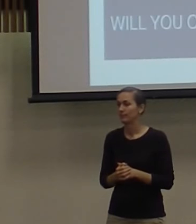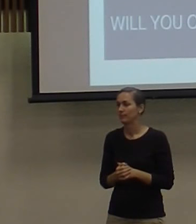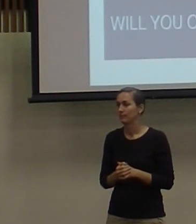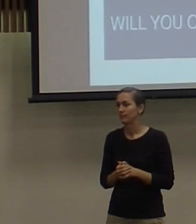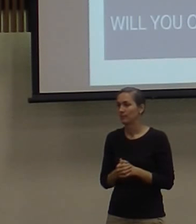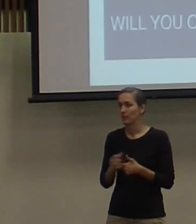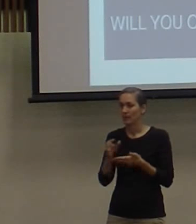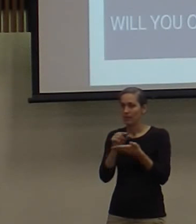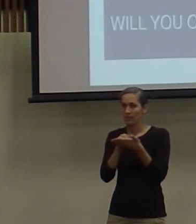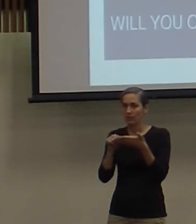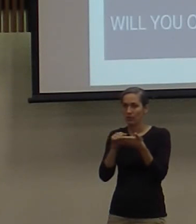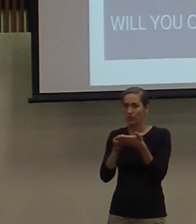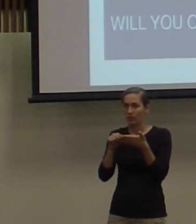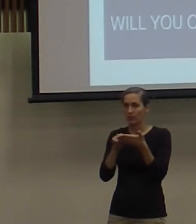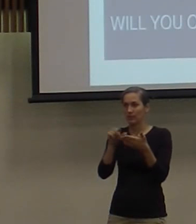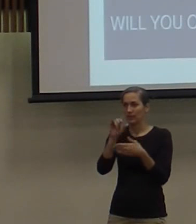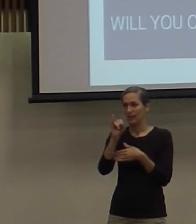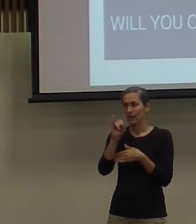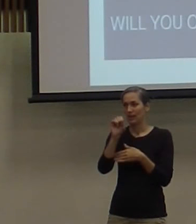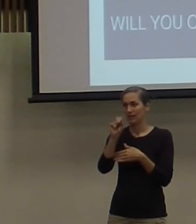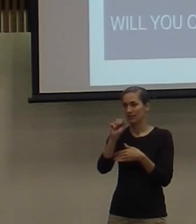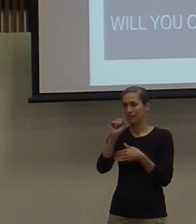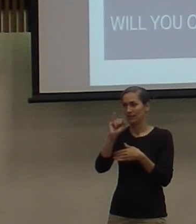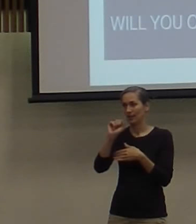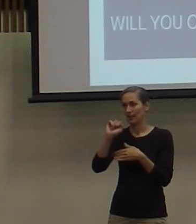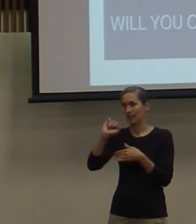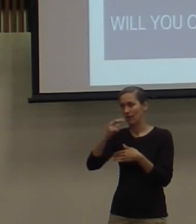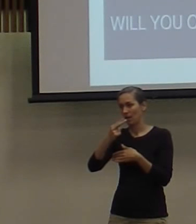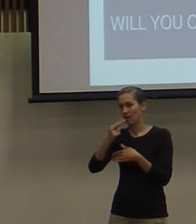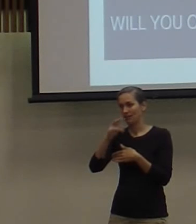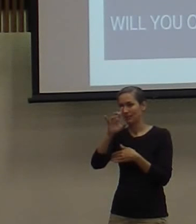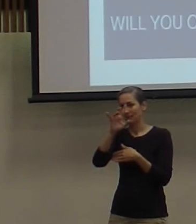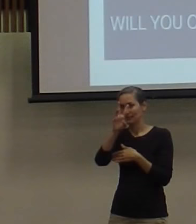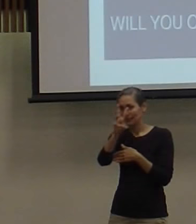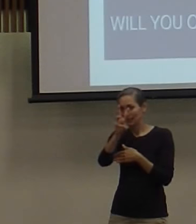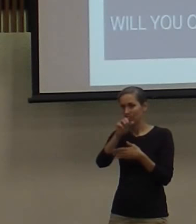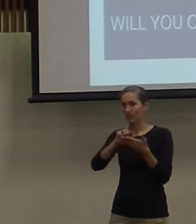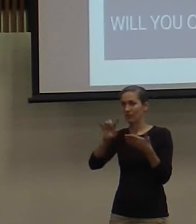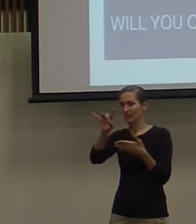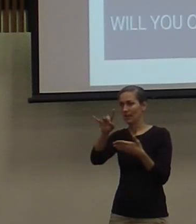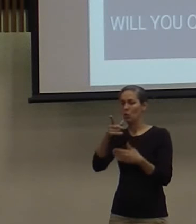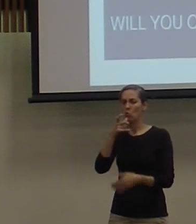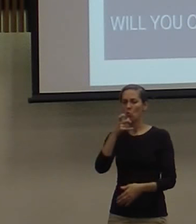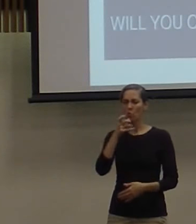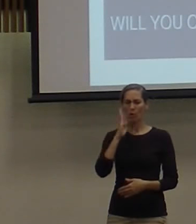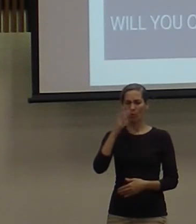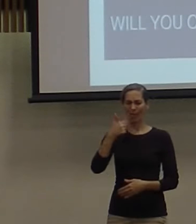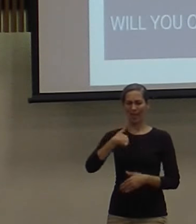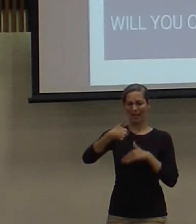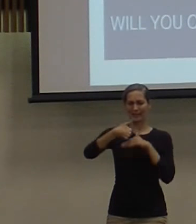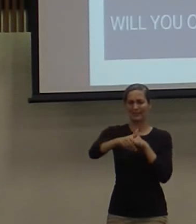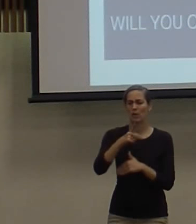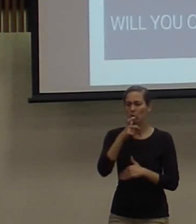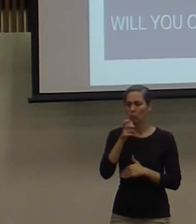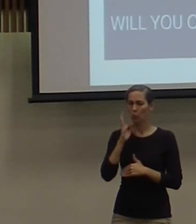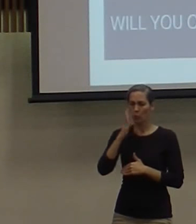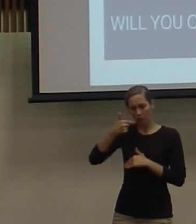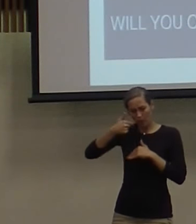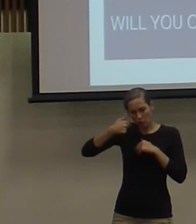in Isaiah chapter 6, verse 8 said that, whom shall I send and who will go for